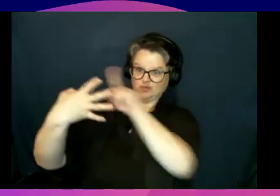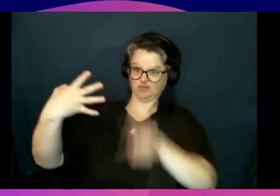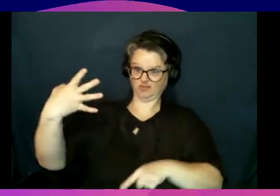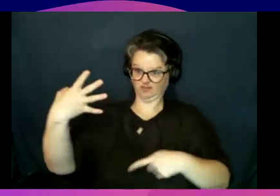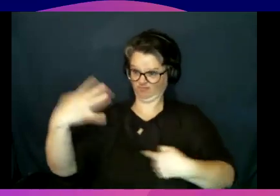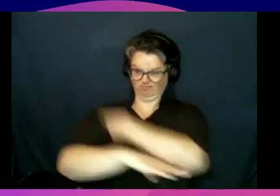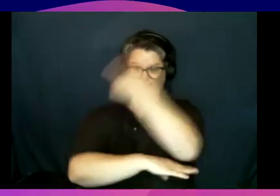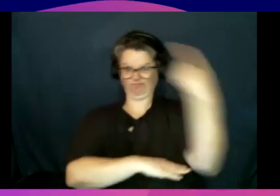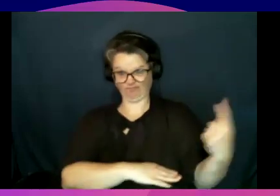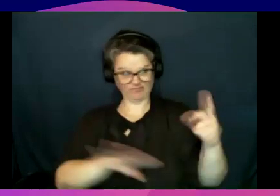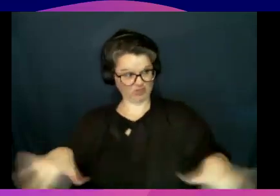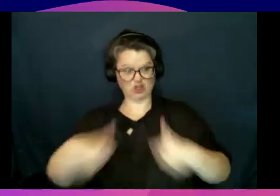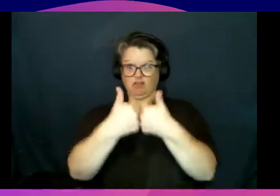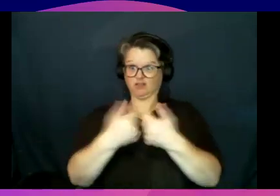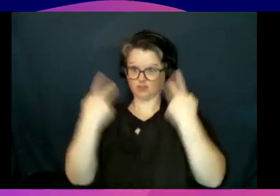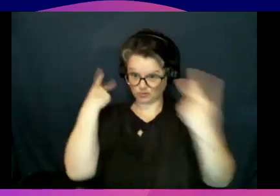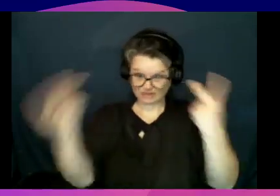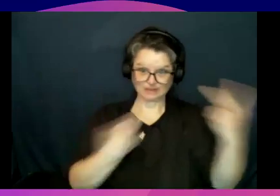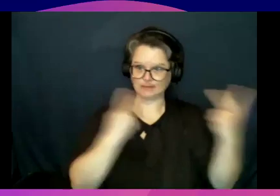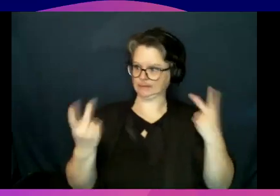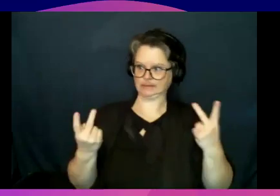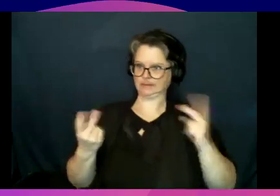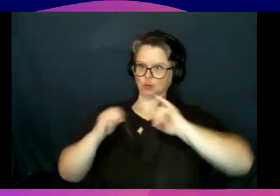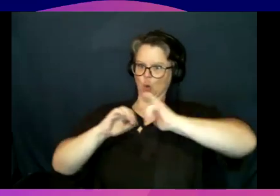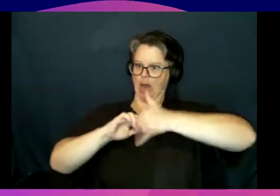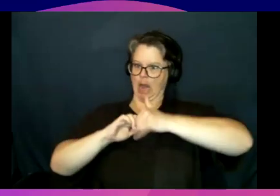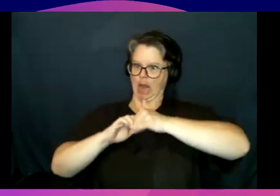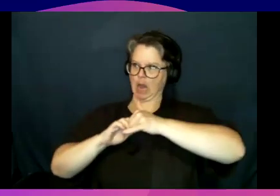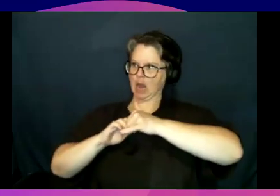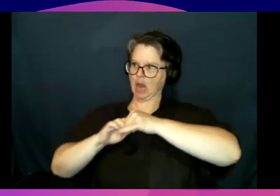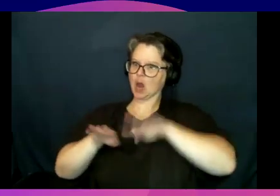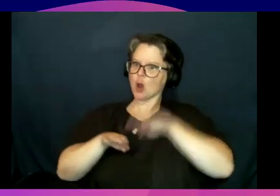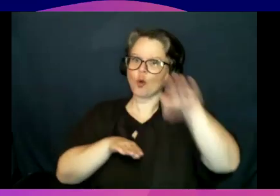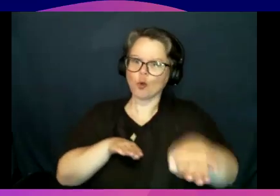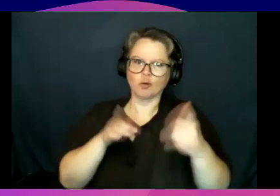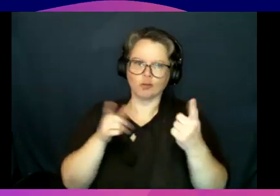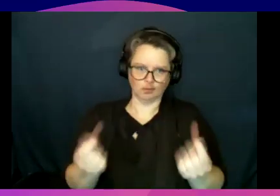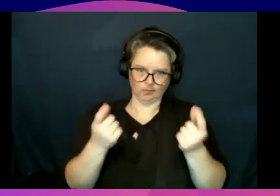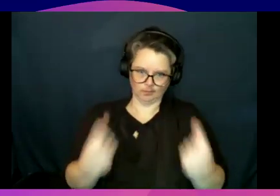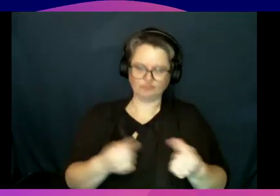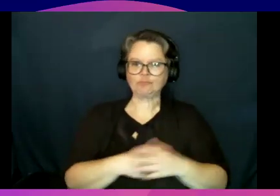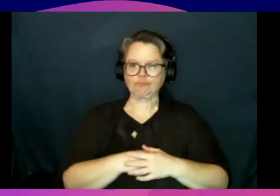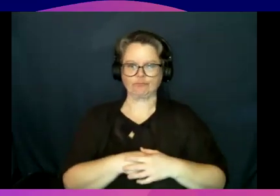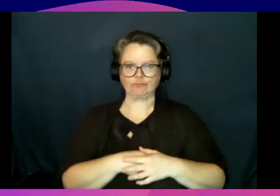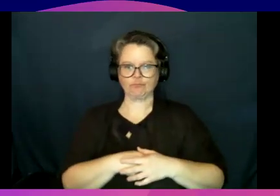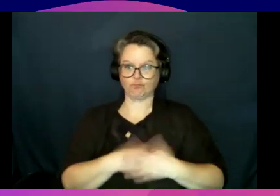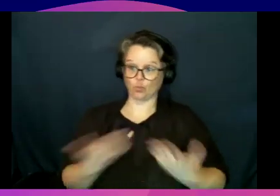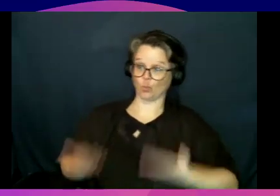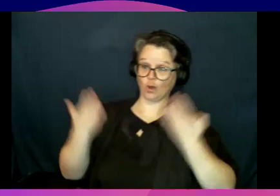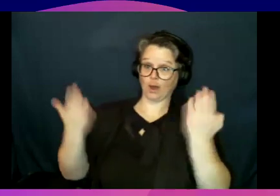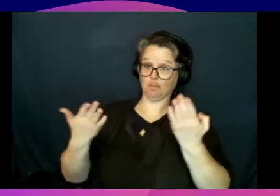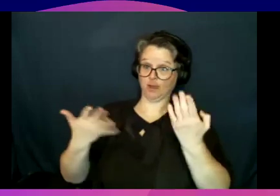systemic supports. So some of the steps that it outlines to address these